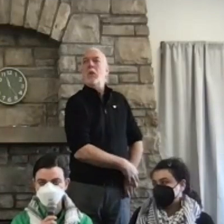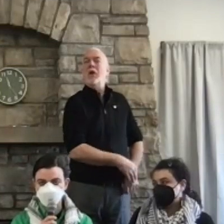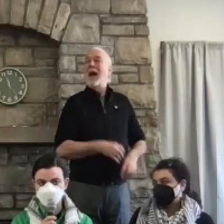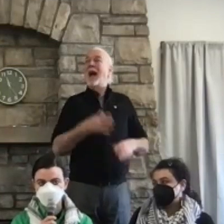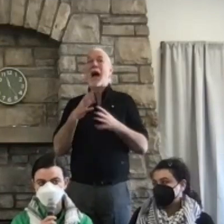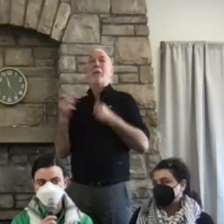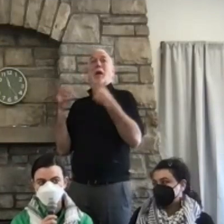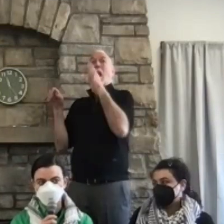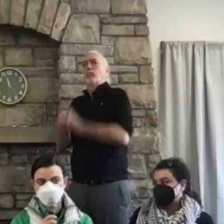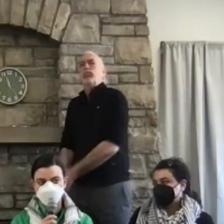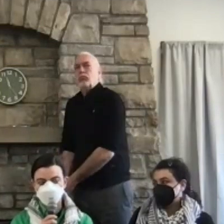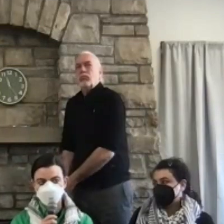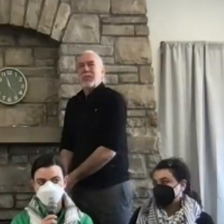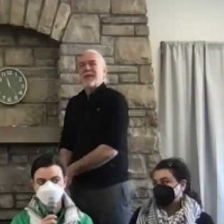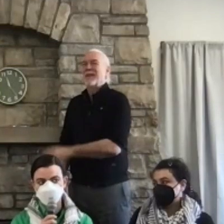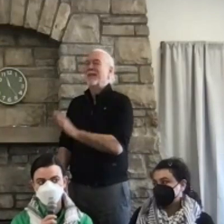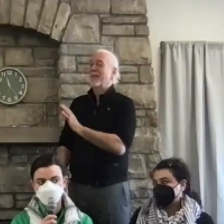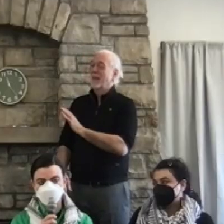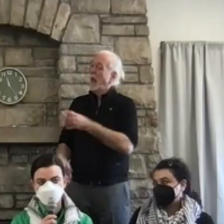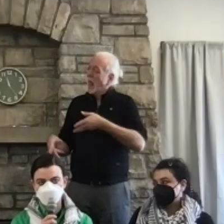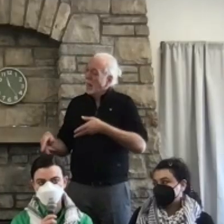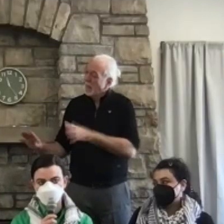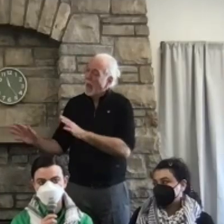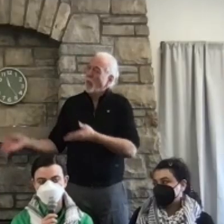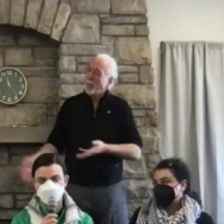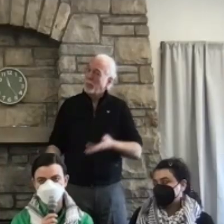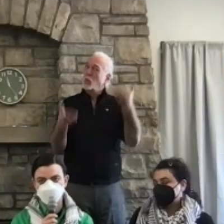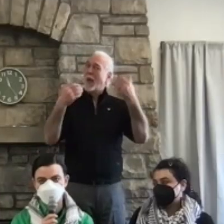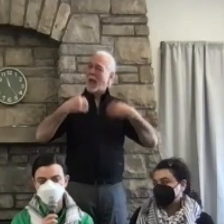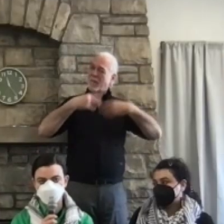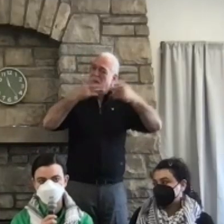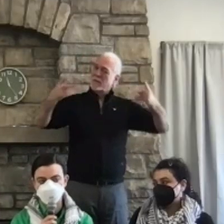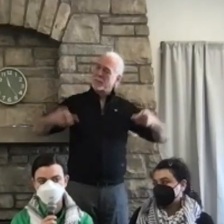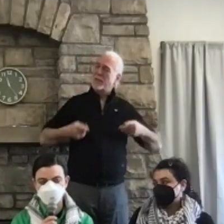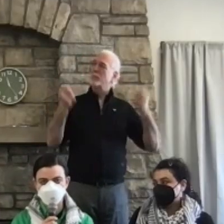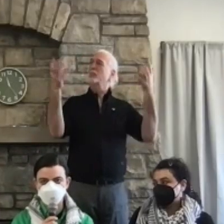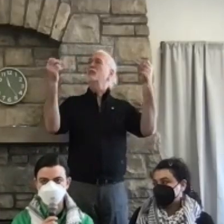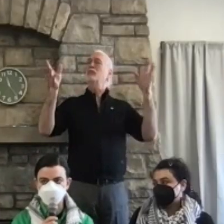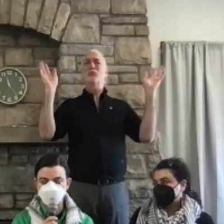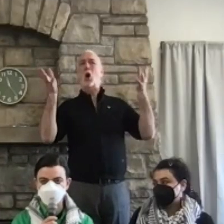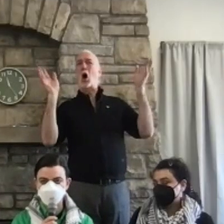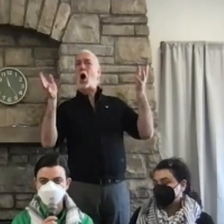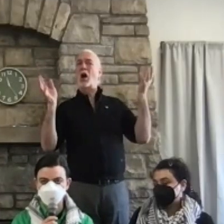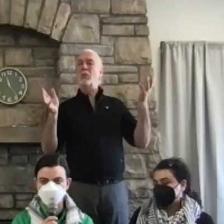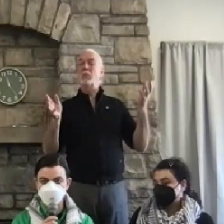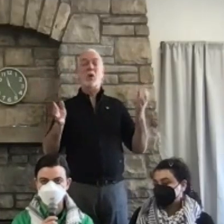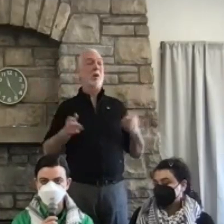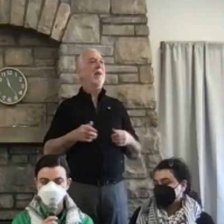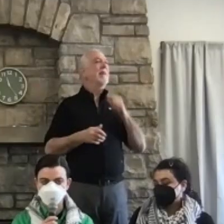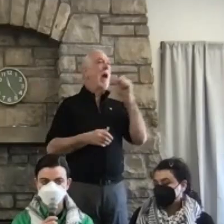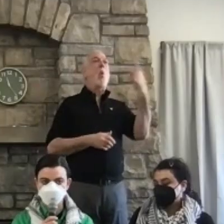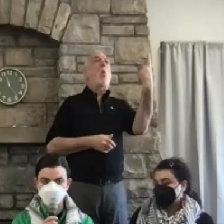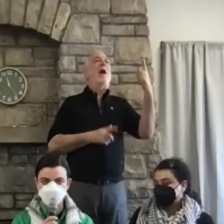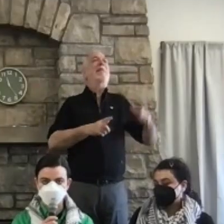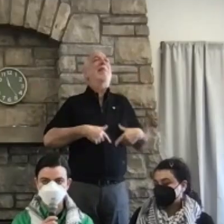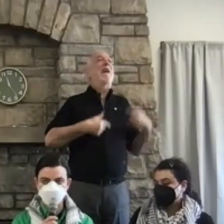those experiences be given the same power that people whose lives are treated as more valuable are given when they